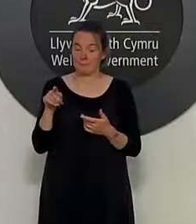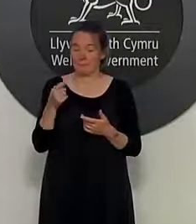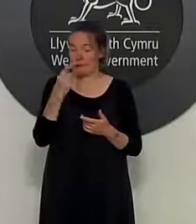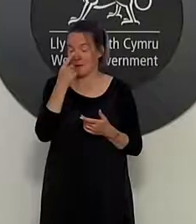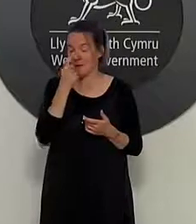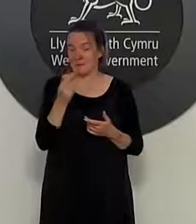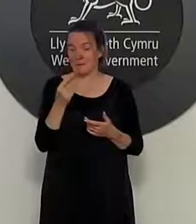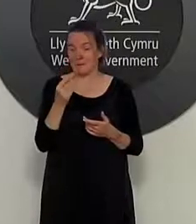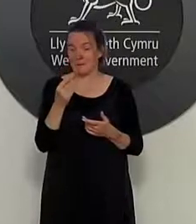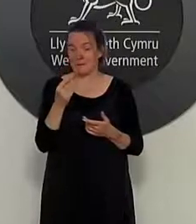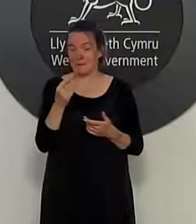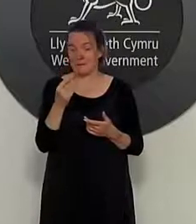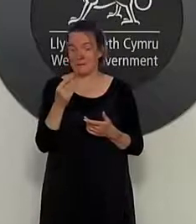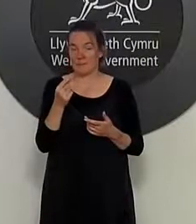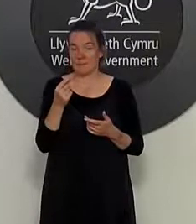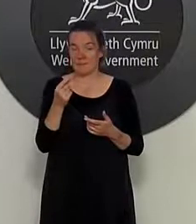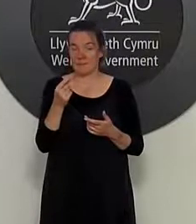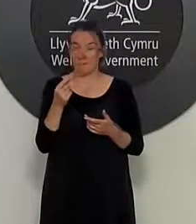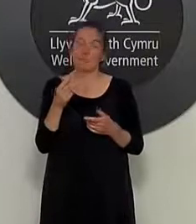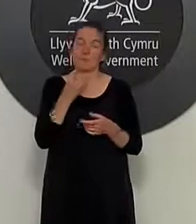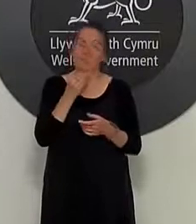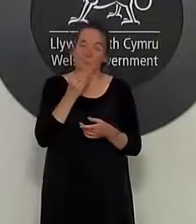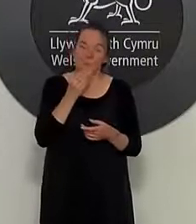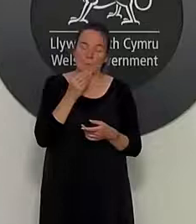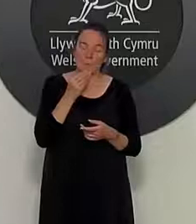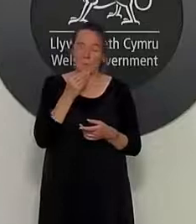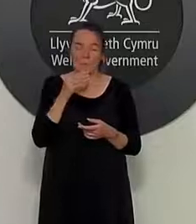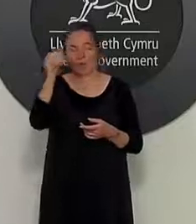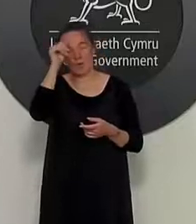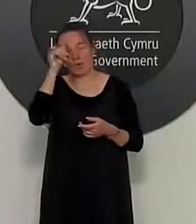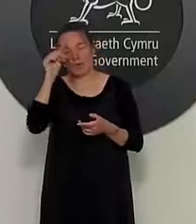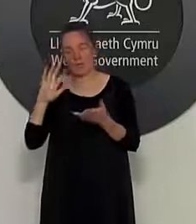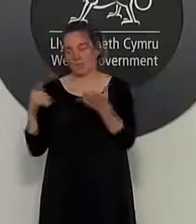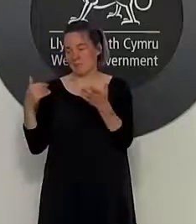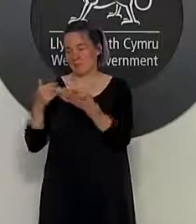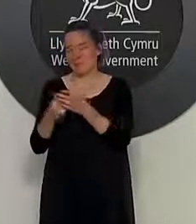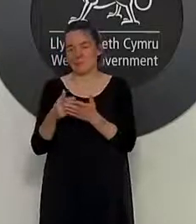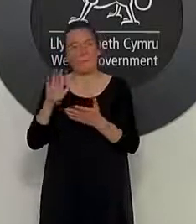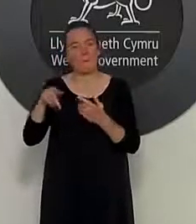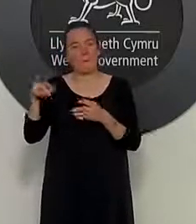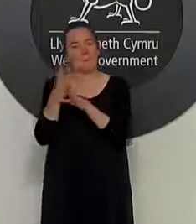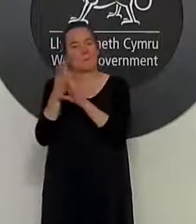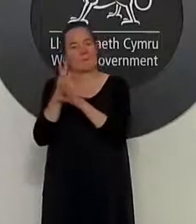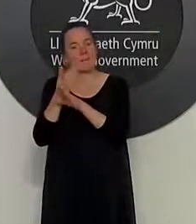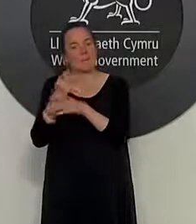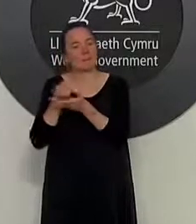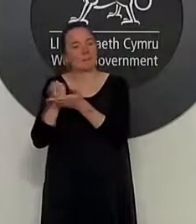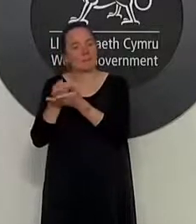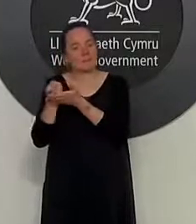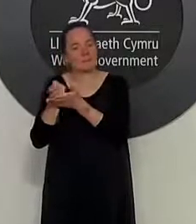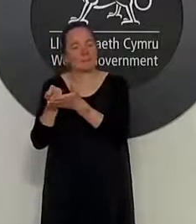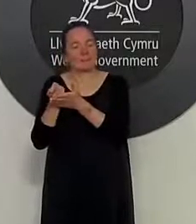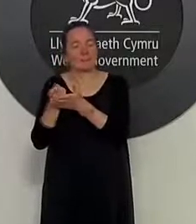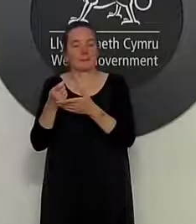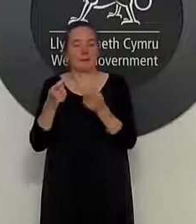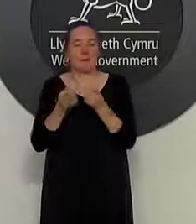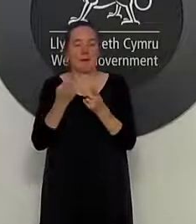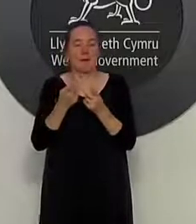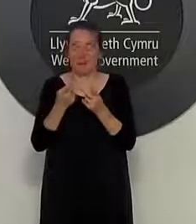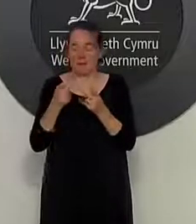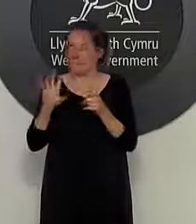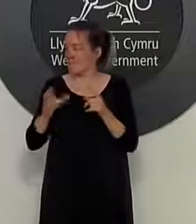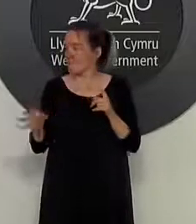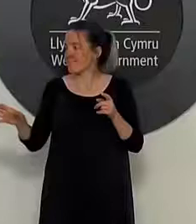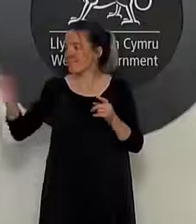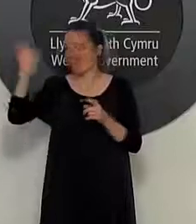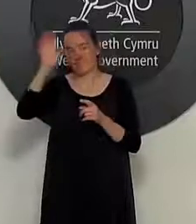term, adjacent sectors and contexts, but also we're able to draw upon the experience of other jurisdictions,